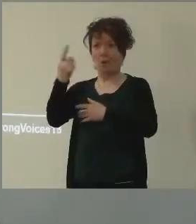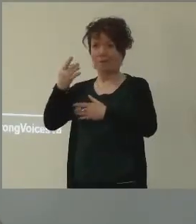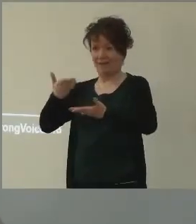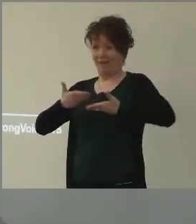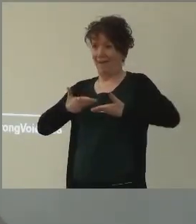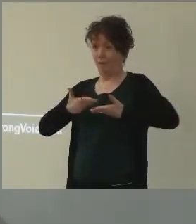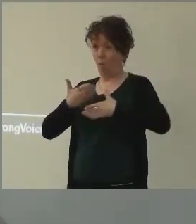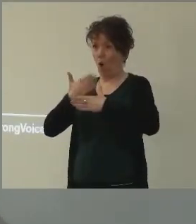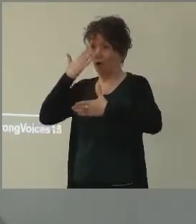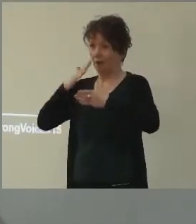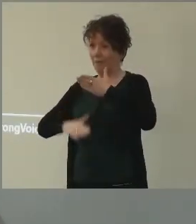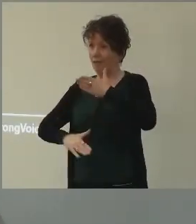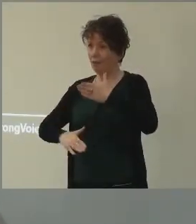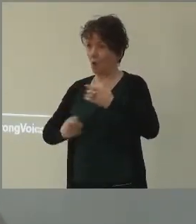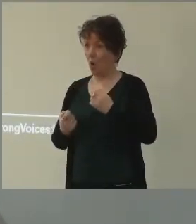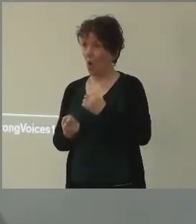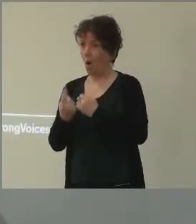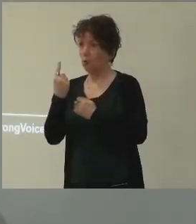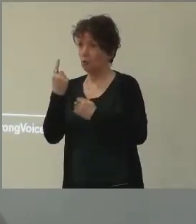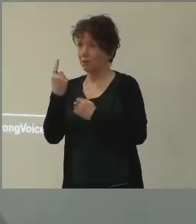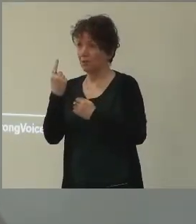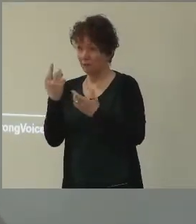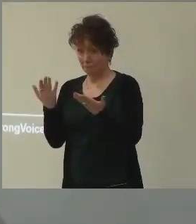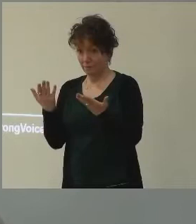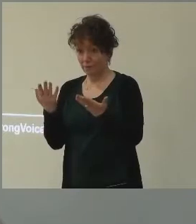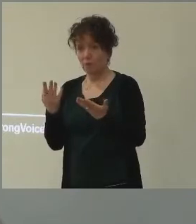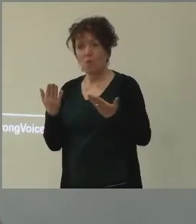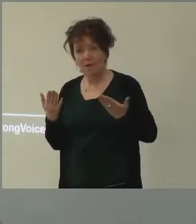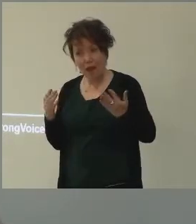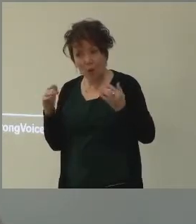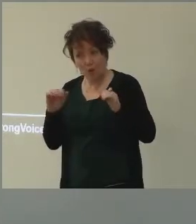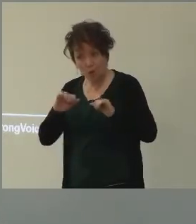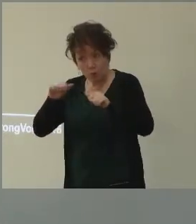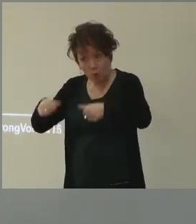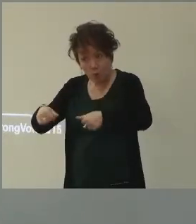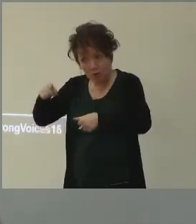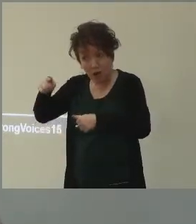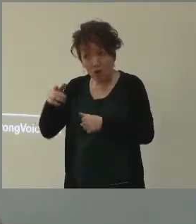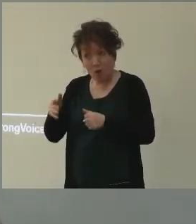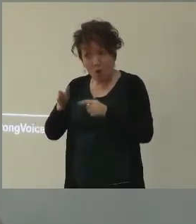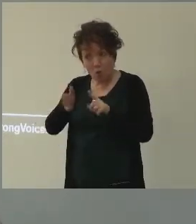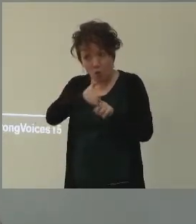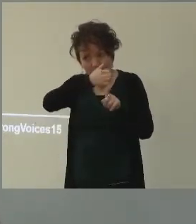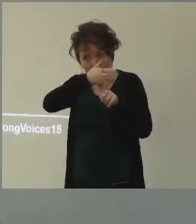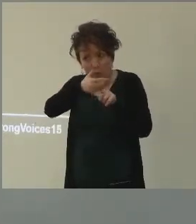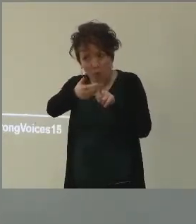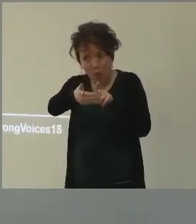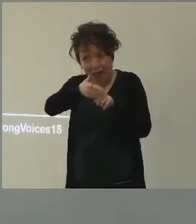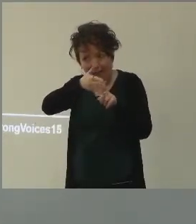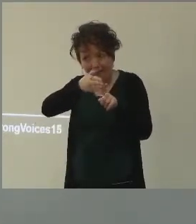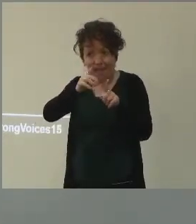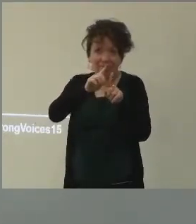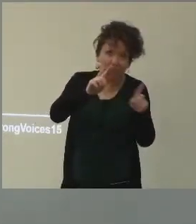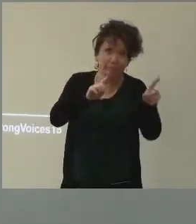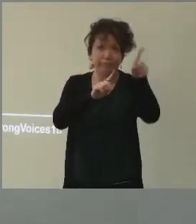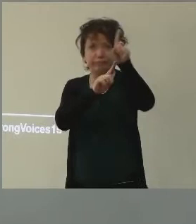work experience. So now it's your turn to convince the CEO of your